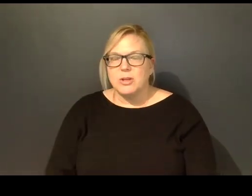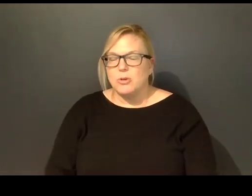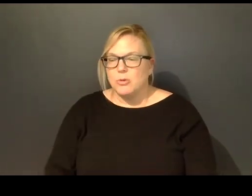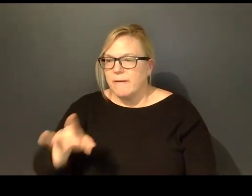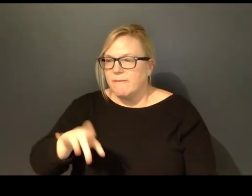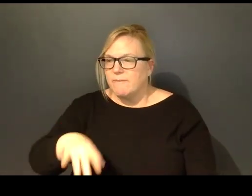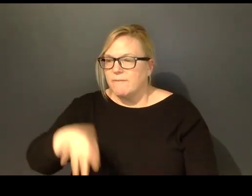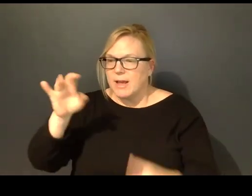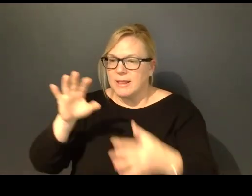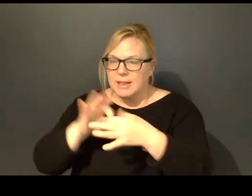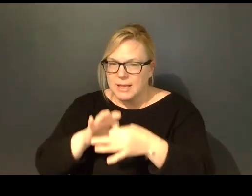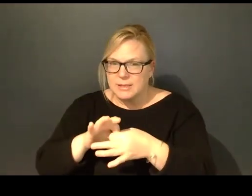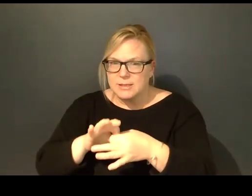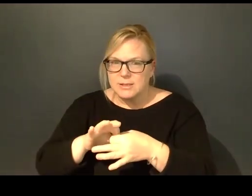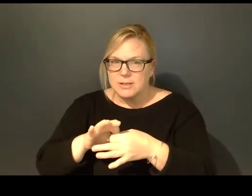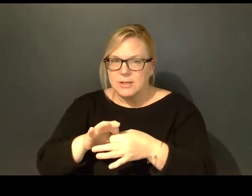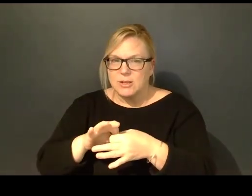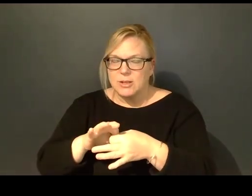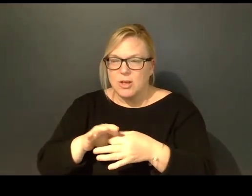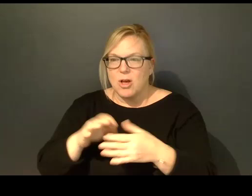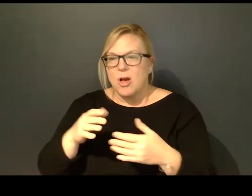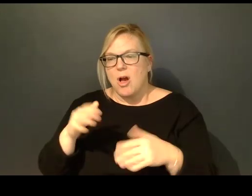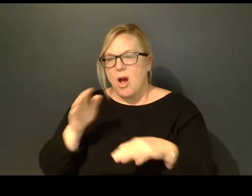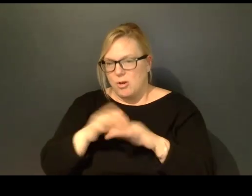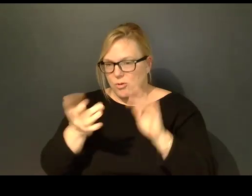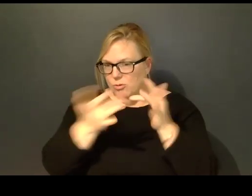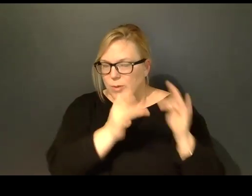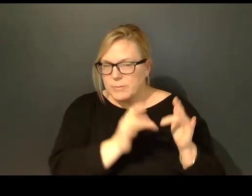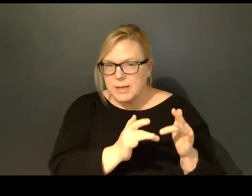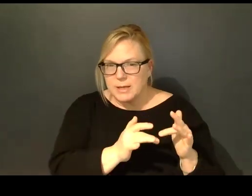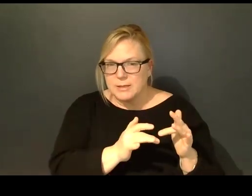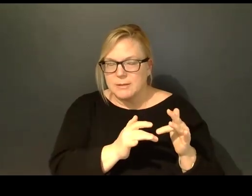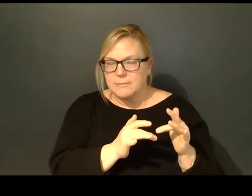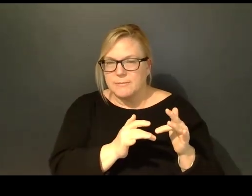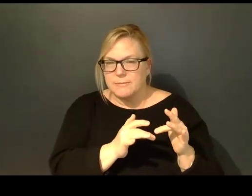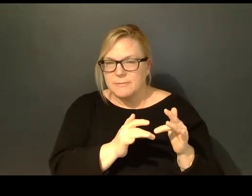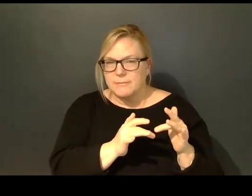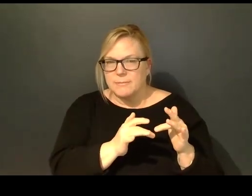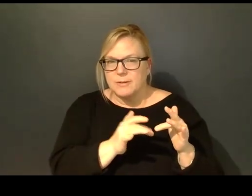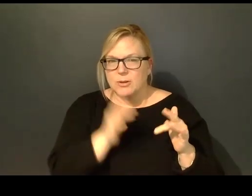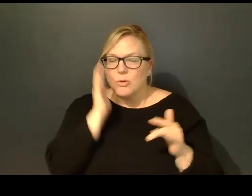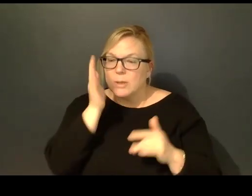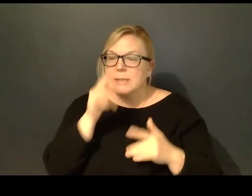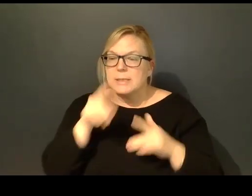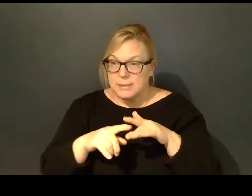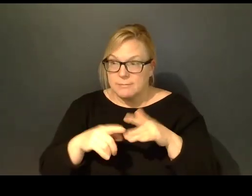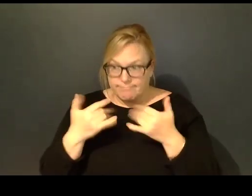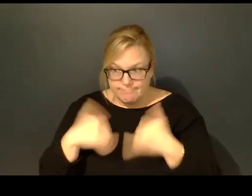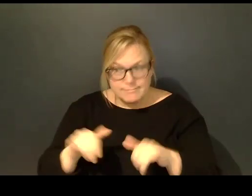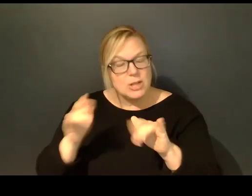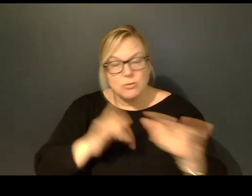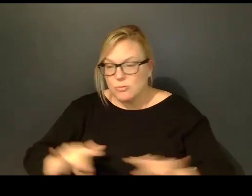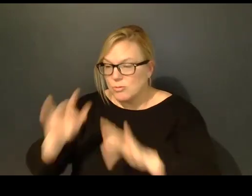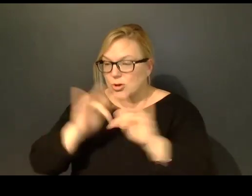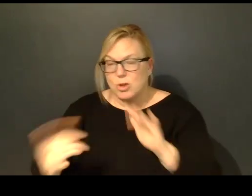our socials, which you can find through reachability.org. And again, the name is Within Reach. We're also still going to be recording new episodes in the new year.